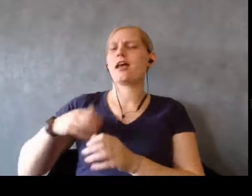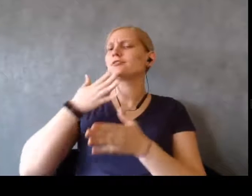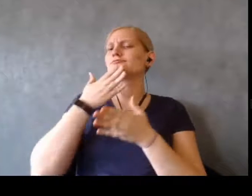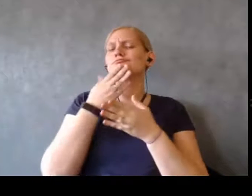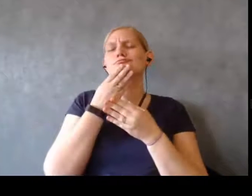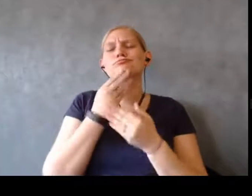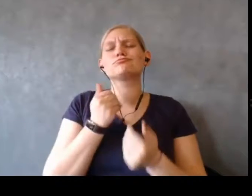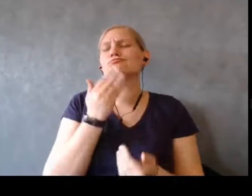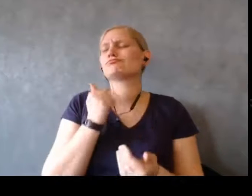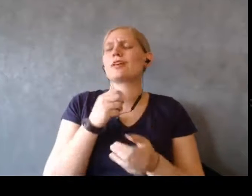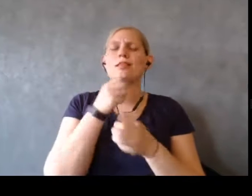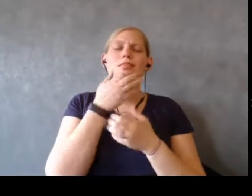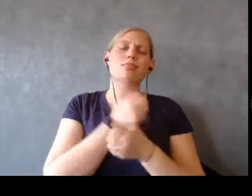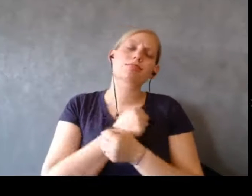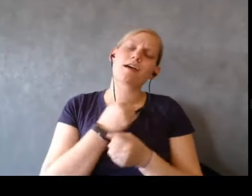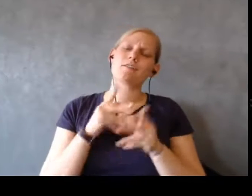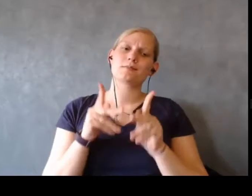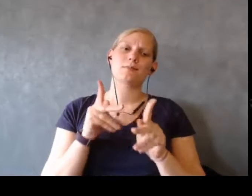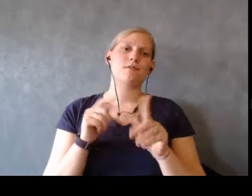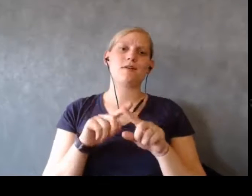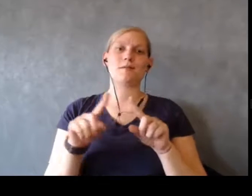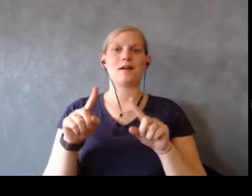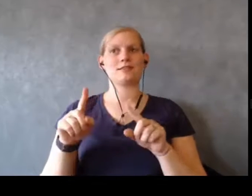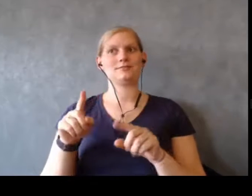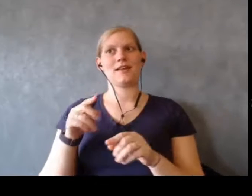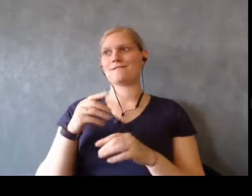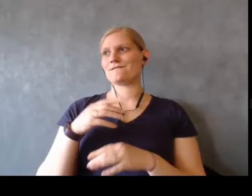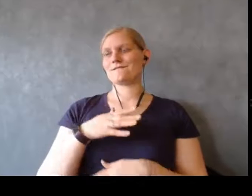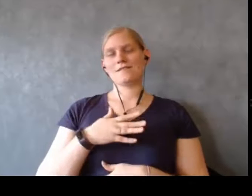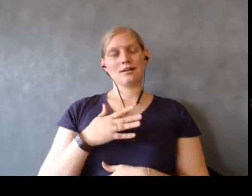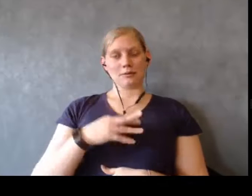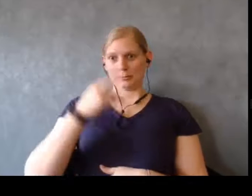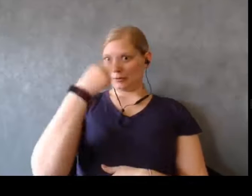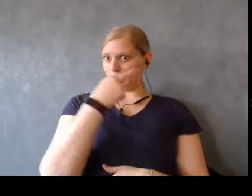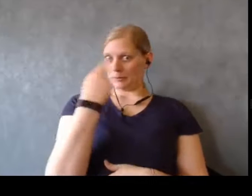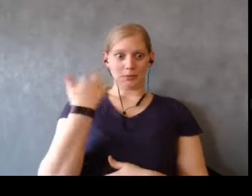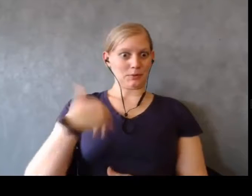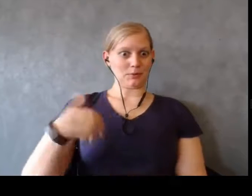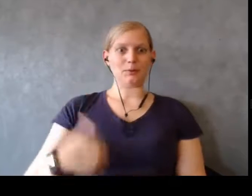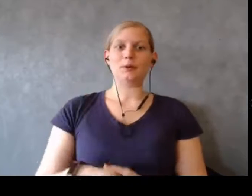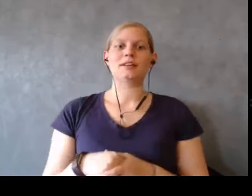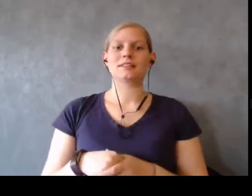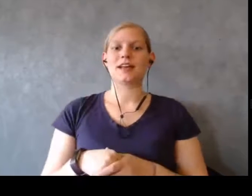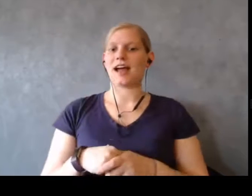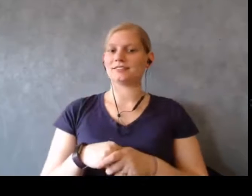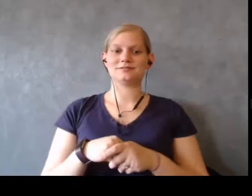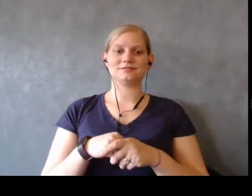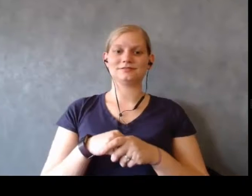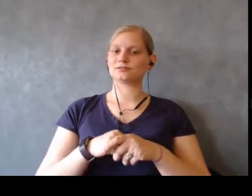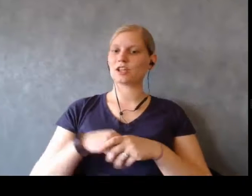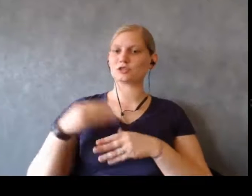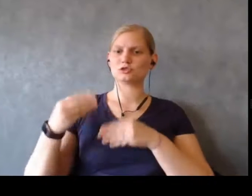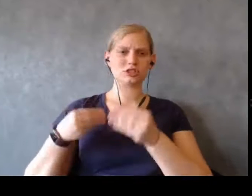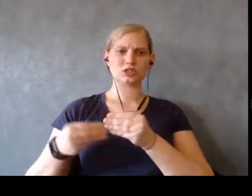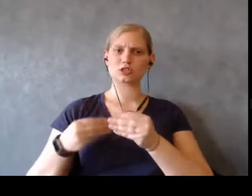and generous people, and also very Catholic and very traditional, and people who didn't talk about sex.